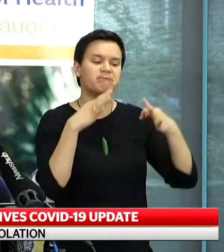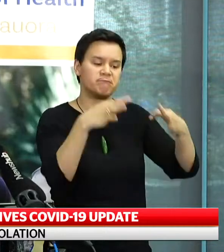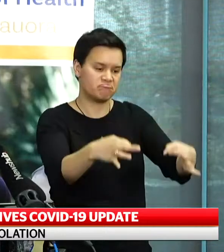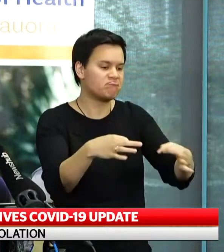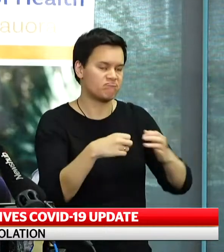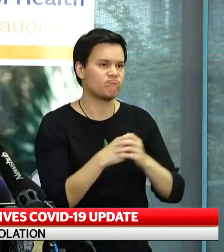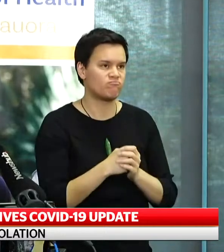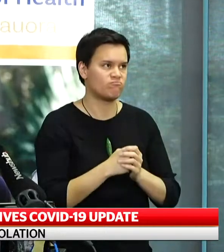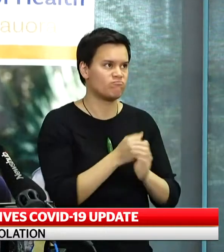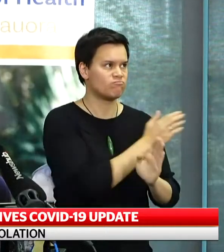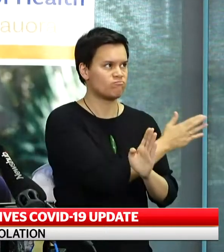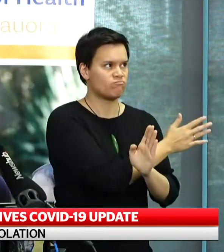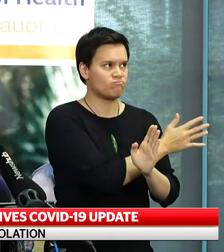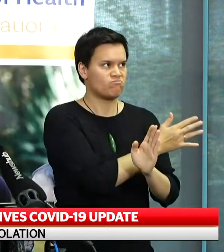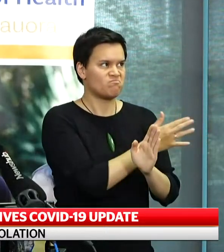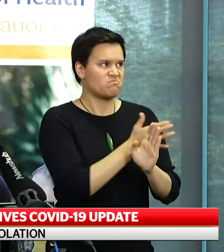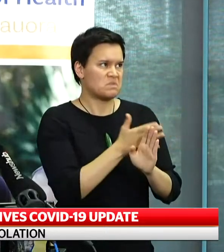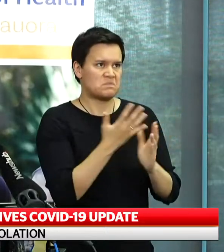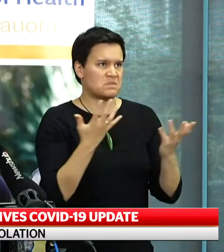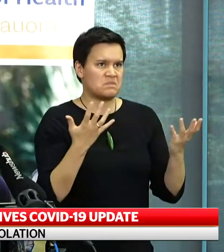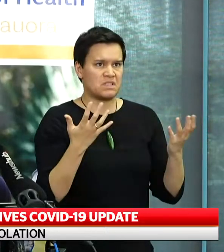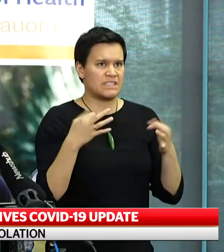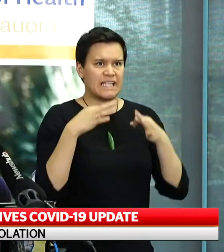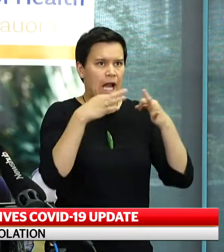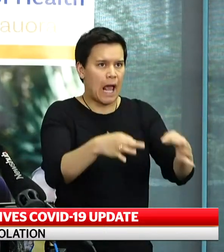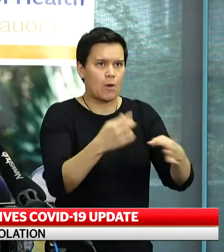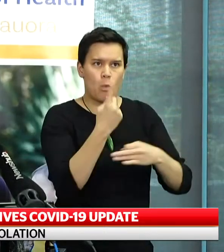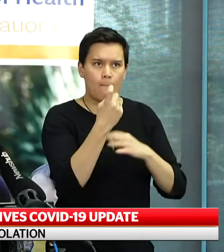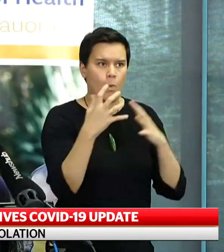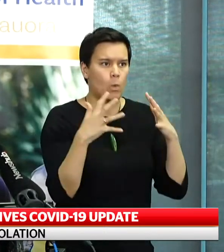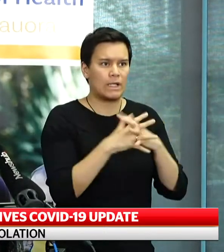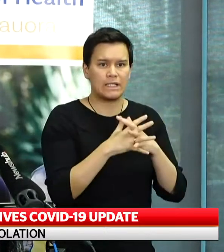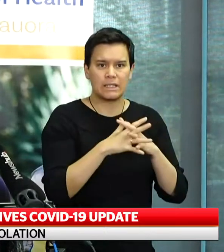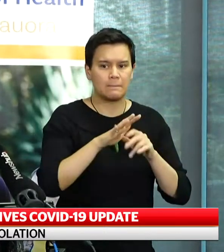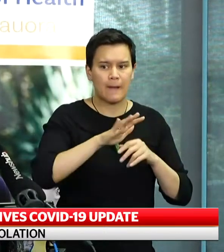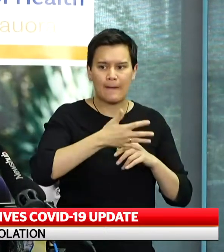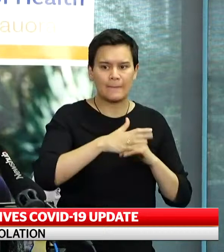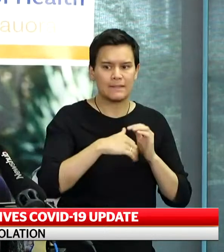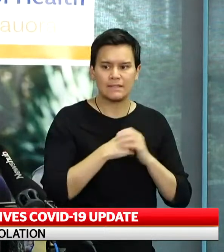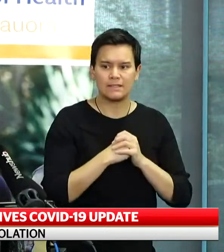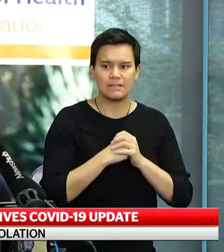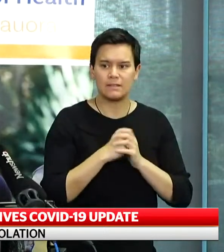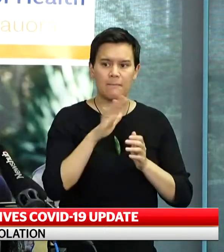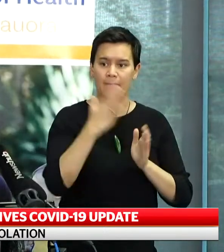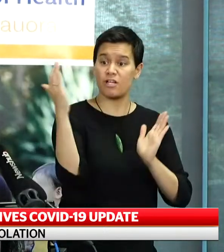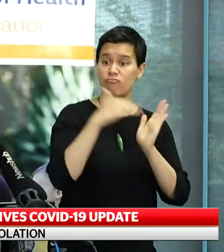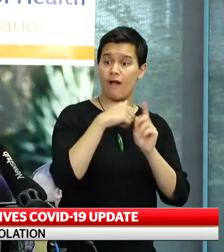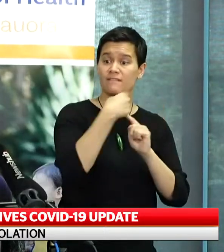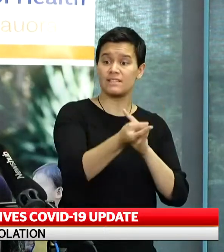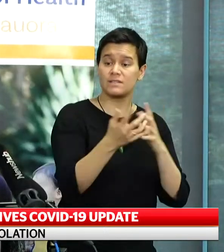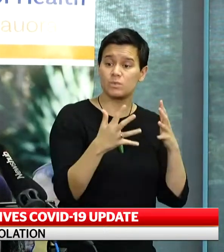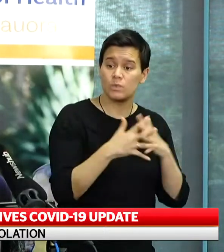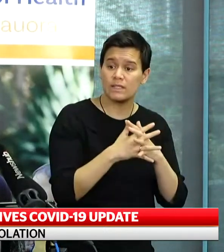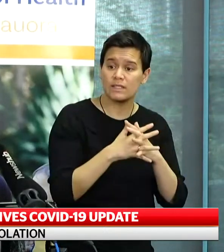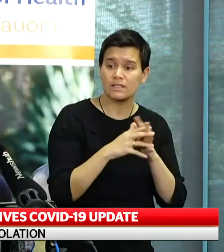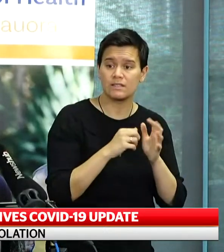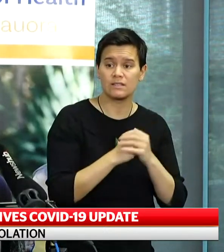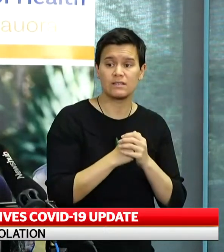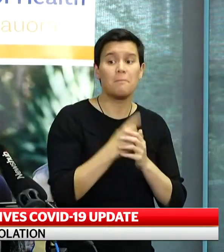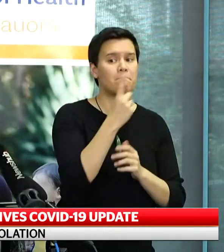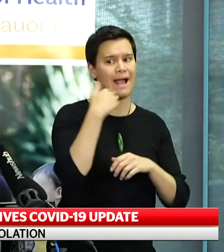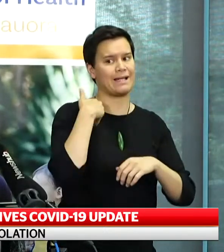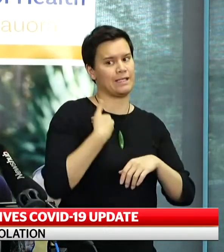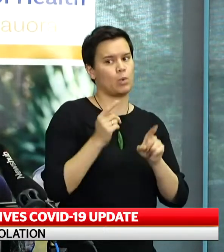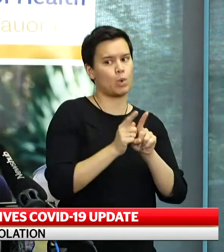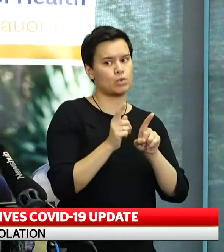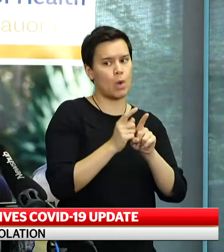day 12, so it's at least another week off. Okay. And there would need to be time in between as well to make sure that